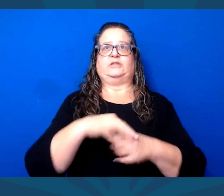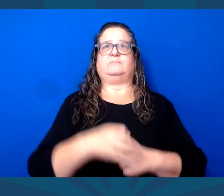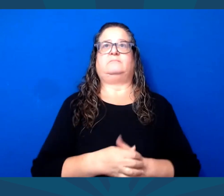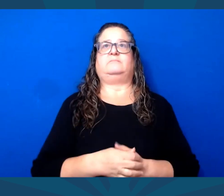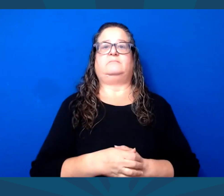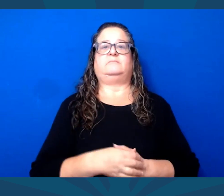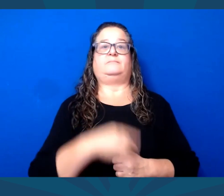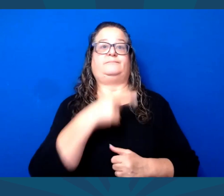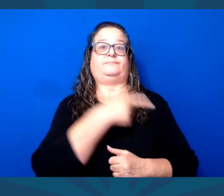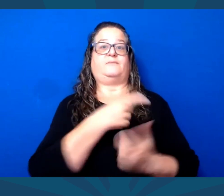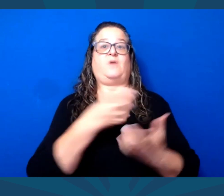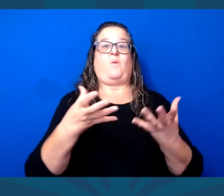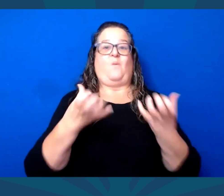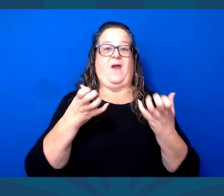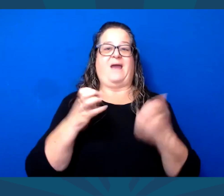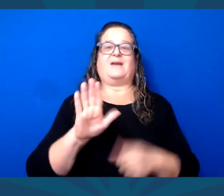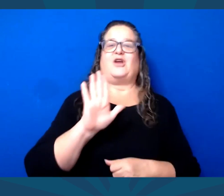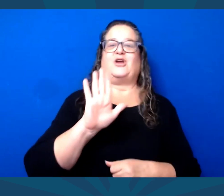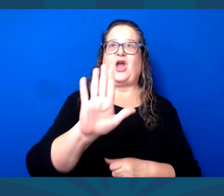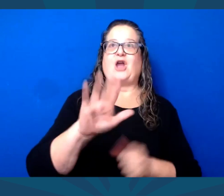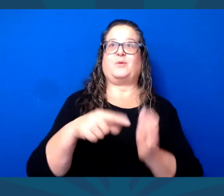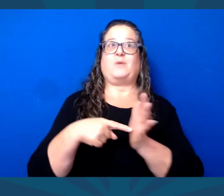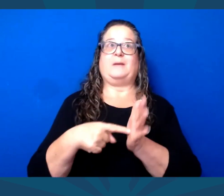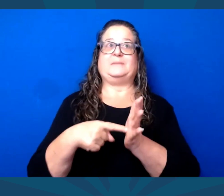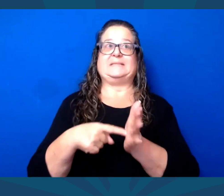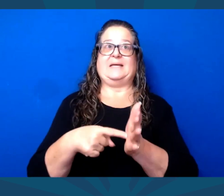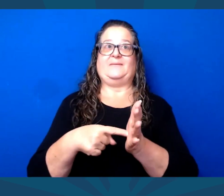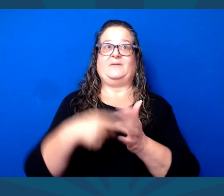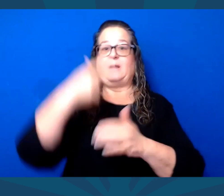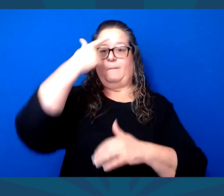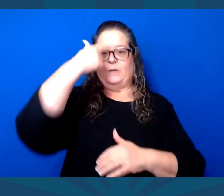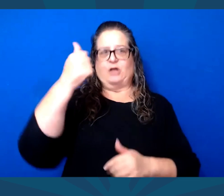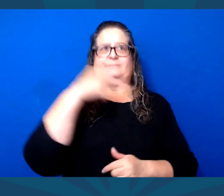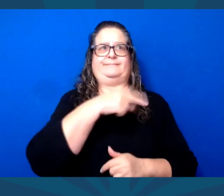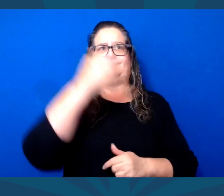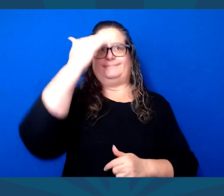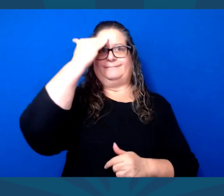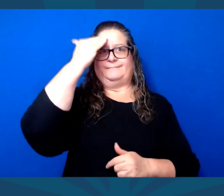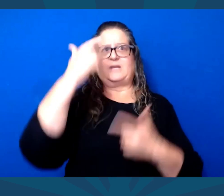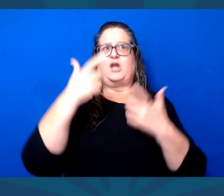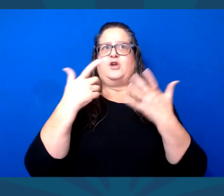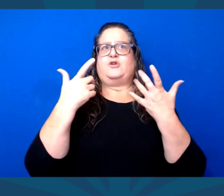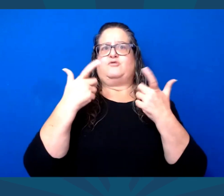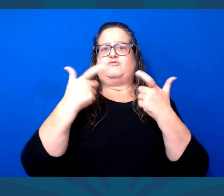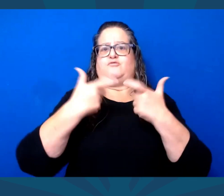to by the people, for the people, are upon us now.